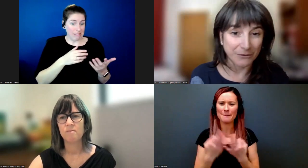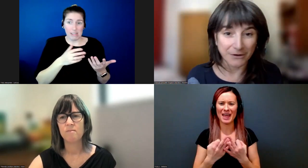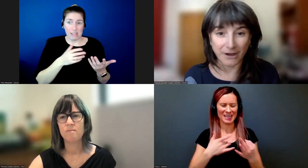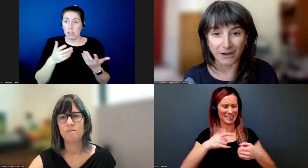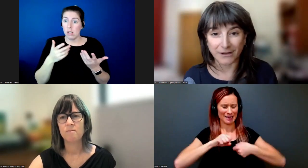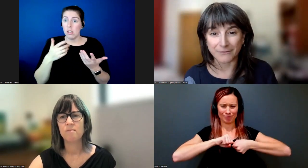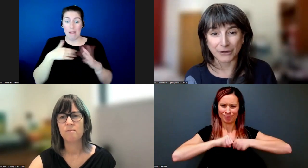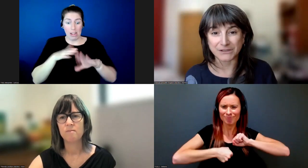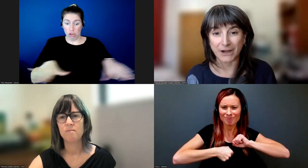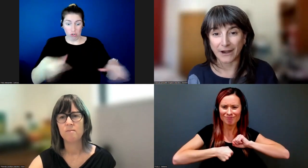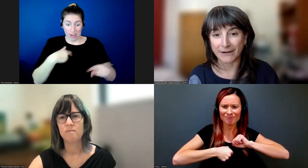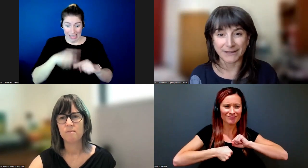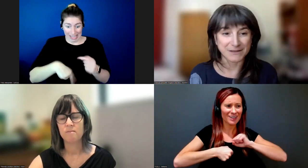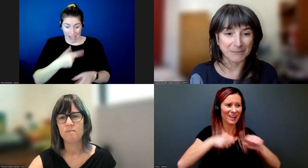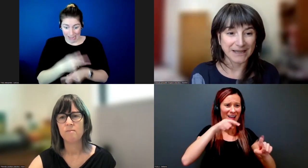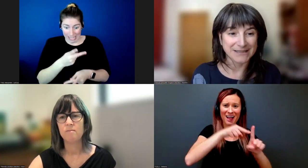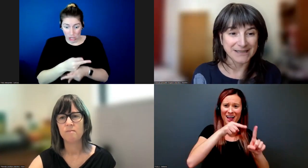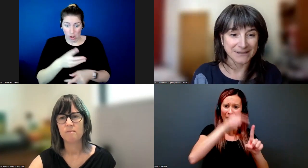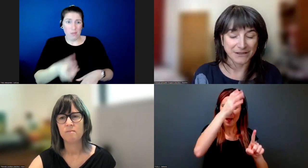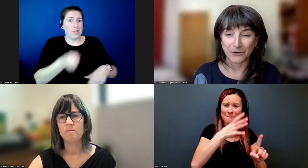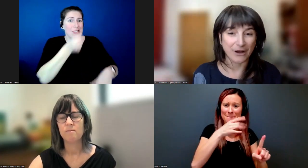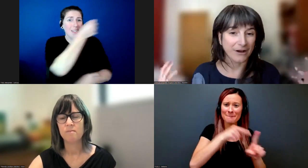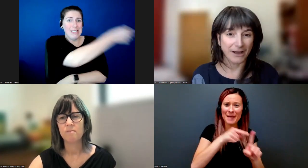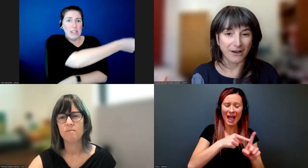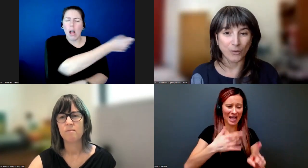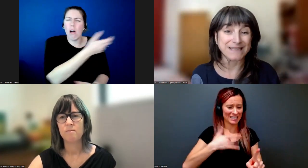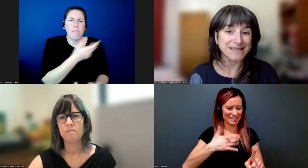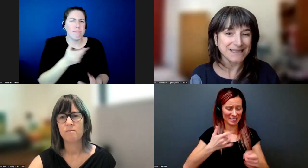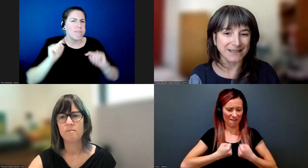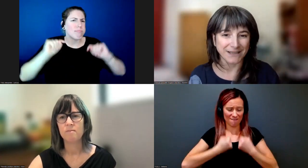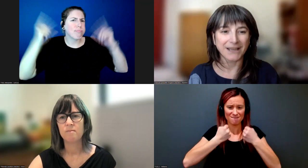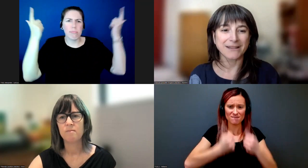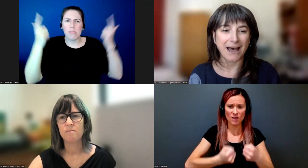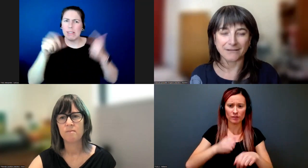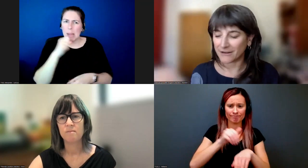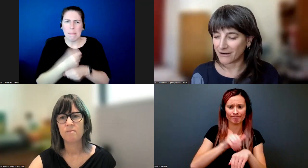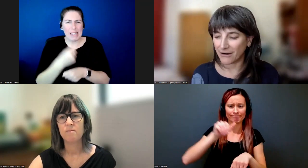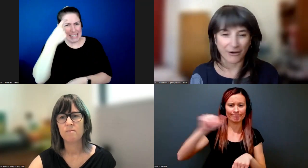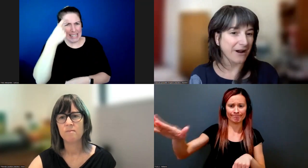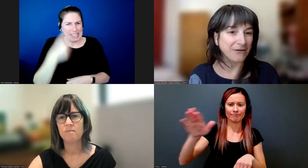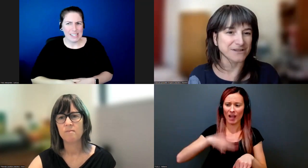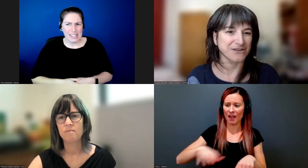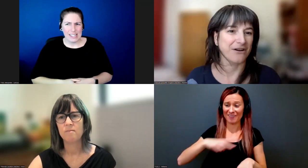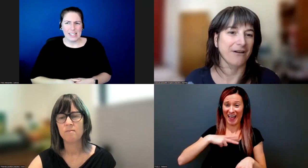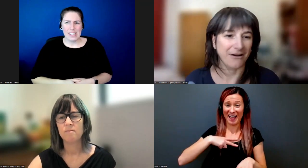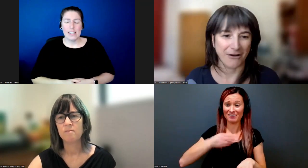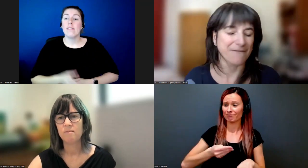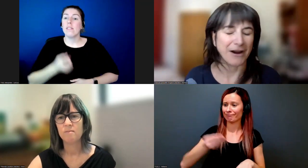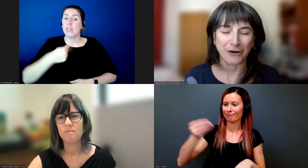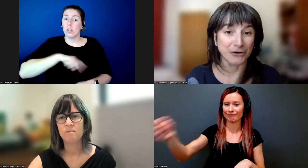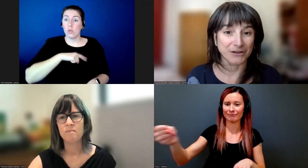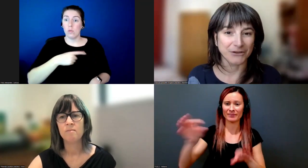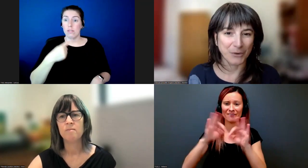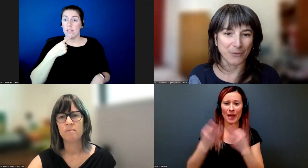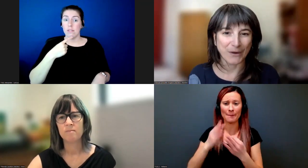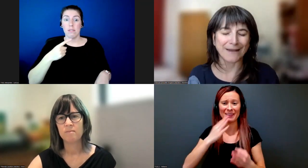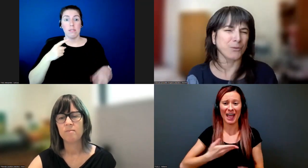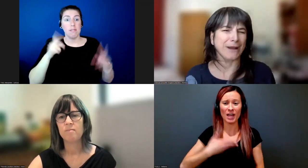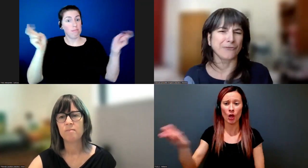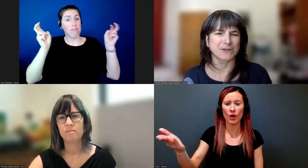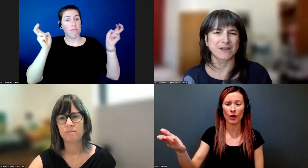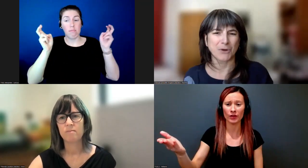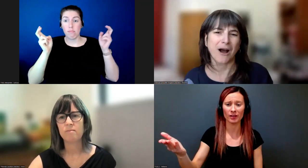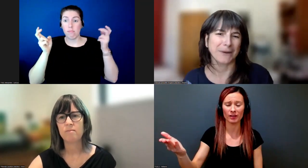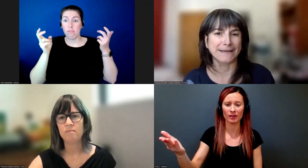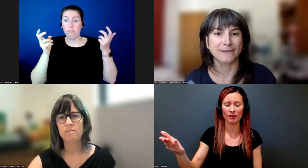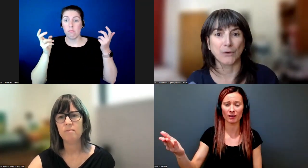to foster care. It doesn't make any sense. You know, we insisted that our houses are on fire. We can't wait